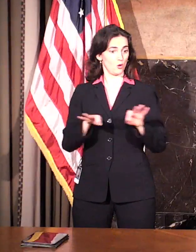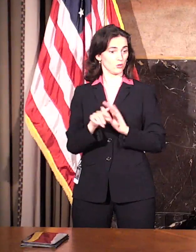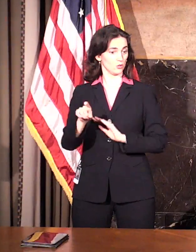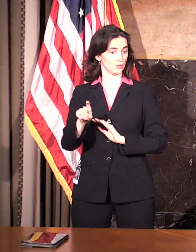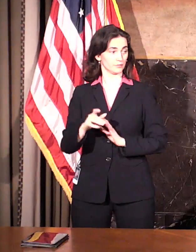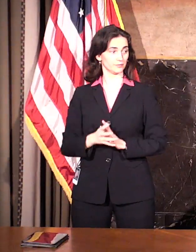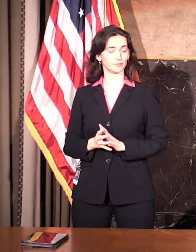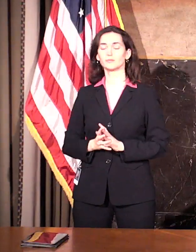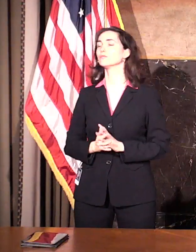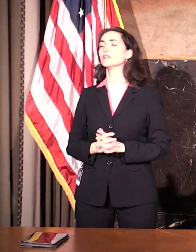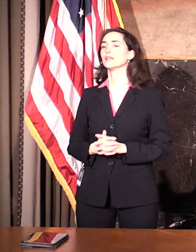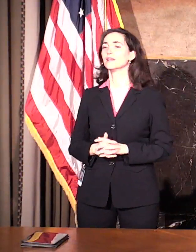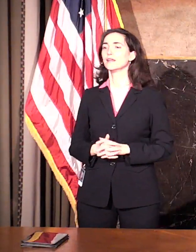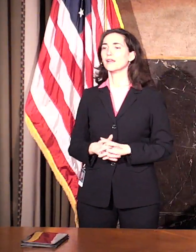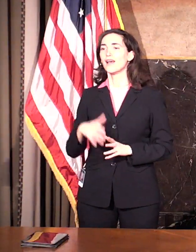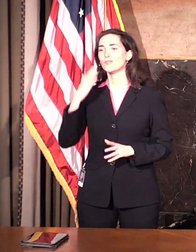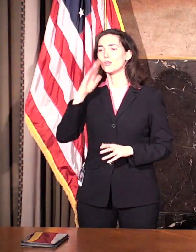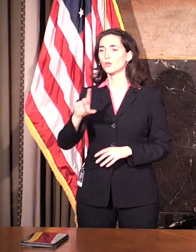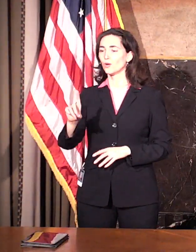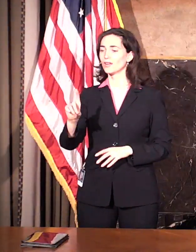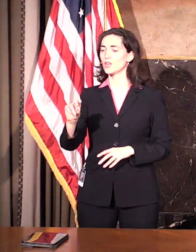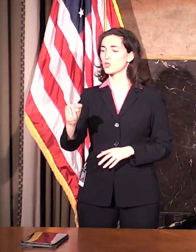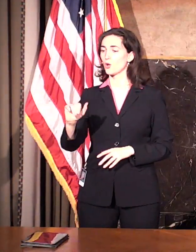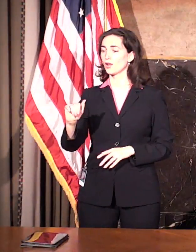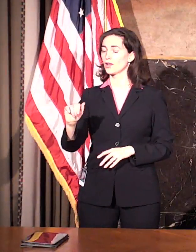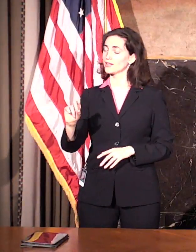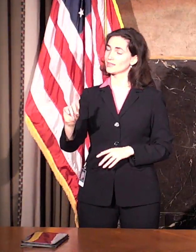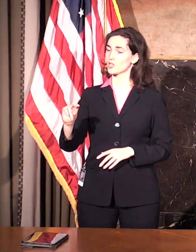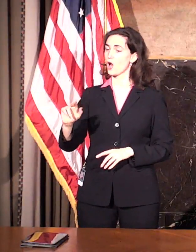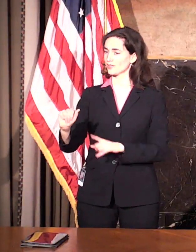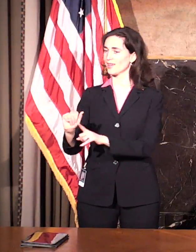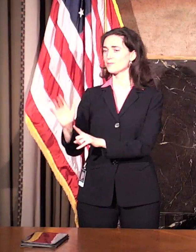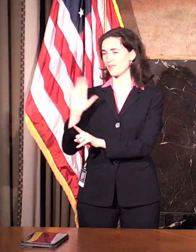look, Donna was a teacher, and